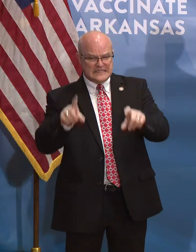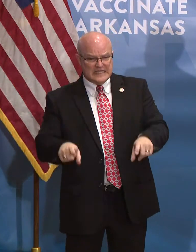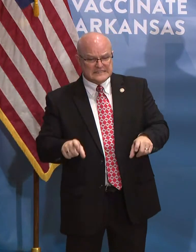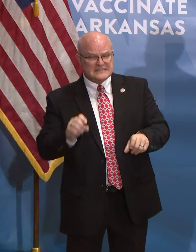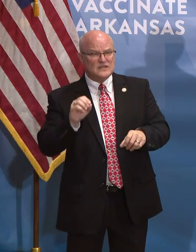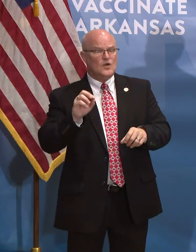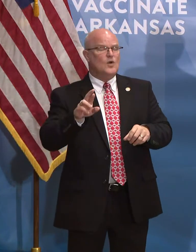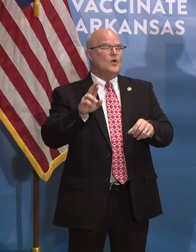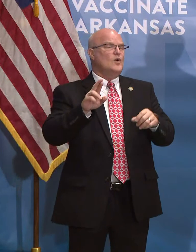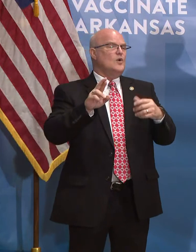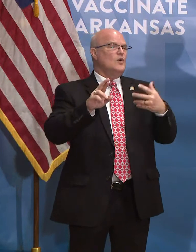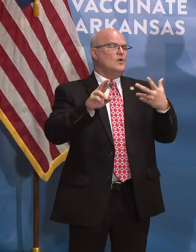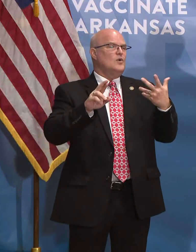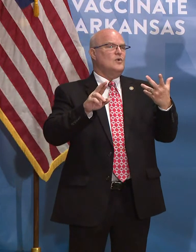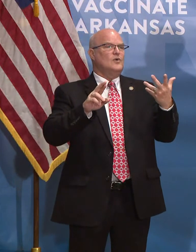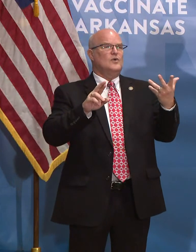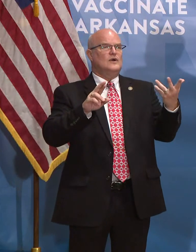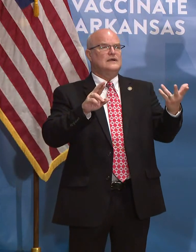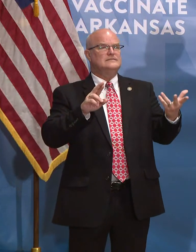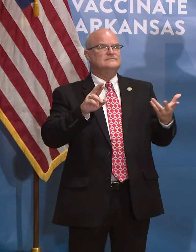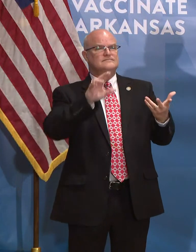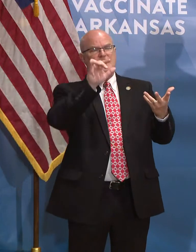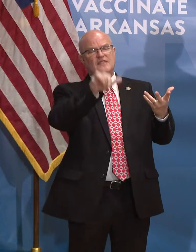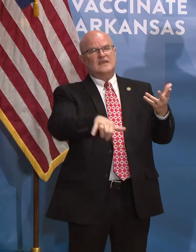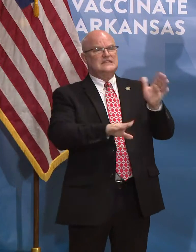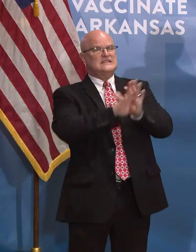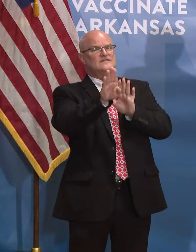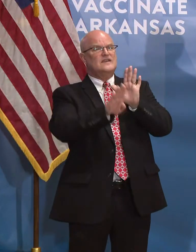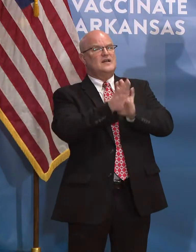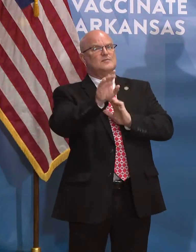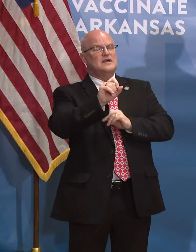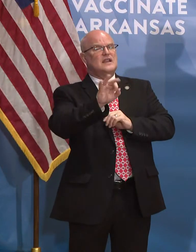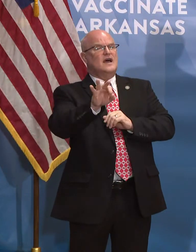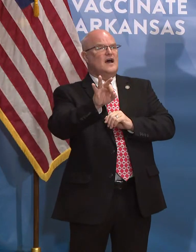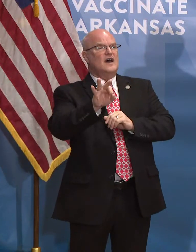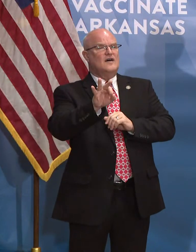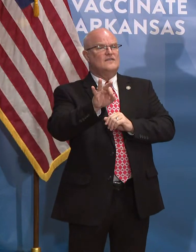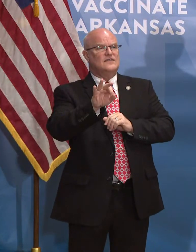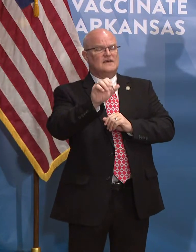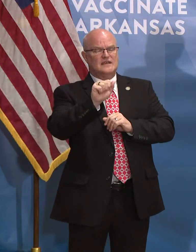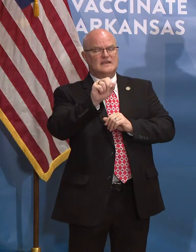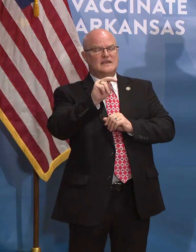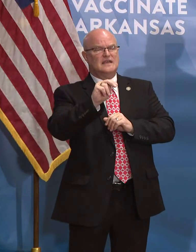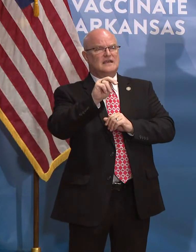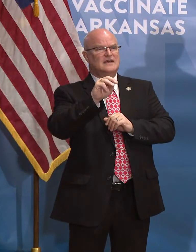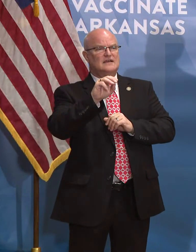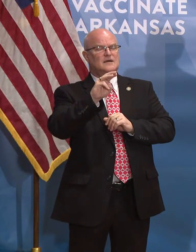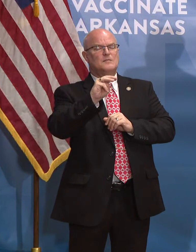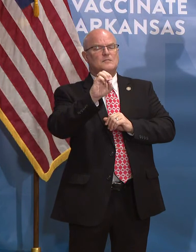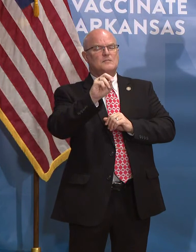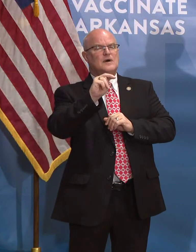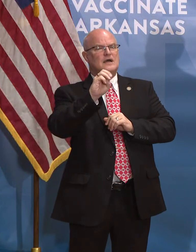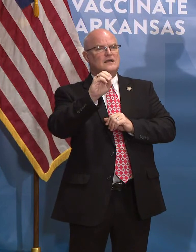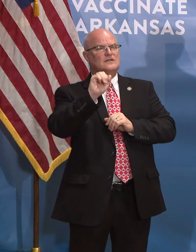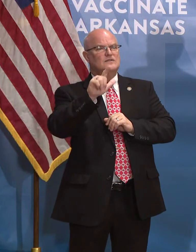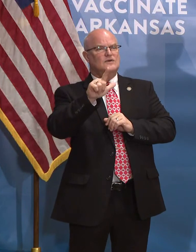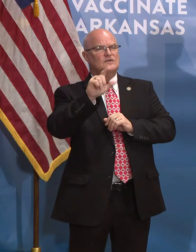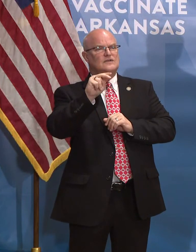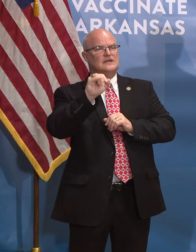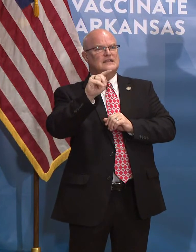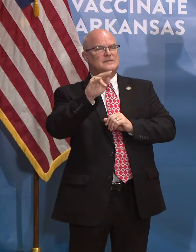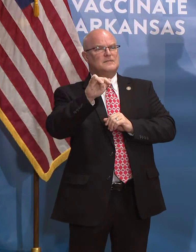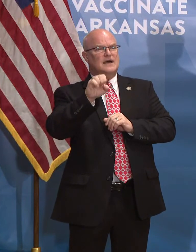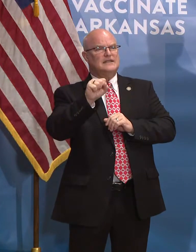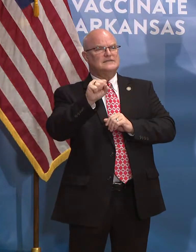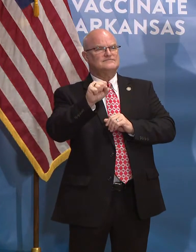whether you're talking about the development of the anticlonal or the monoclonal antibodies.